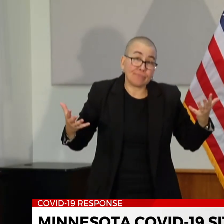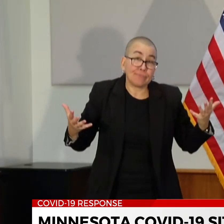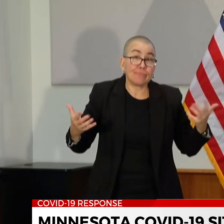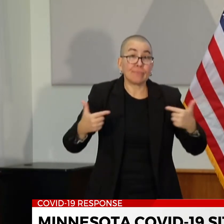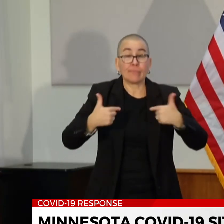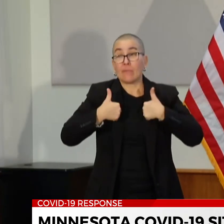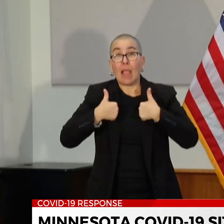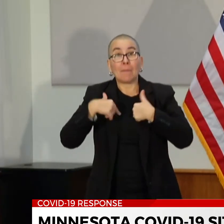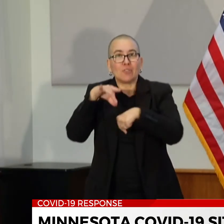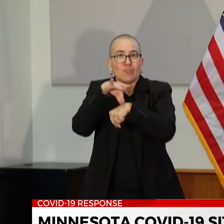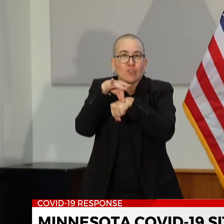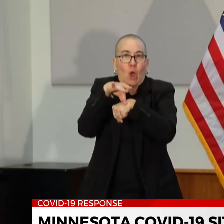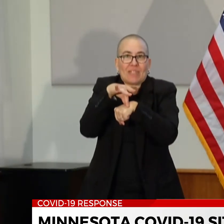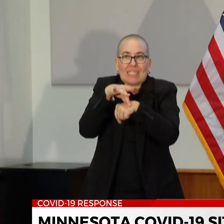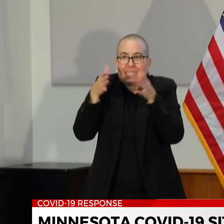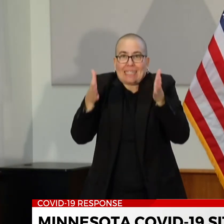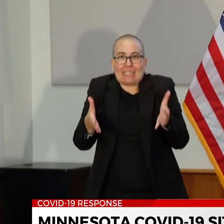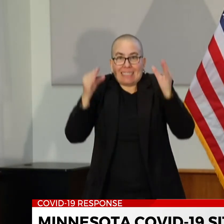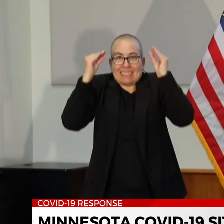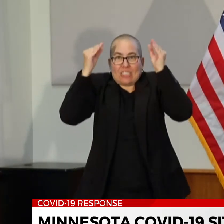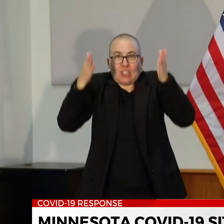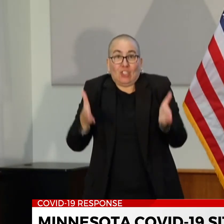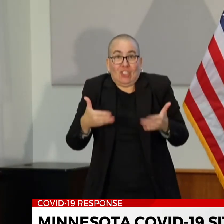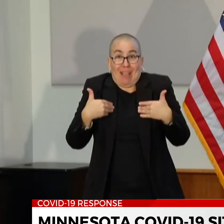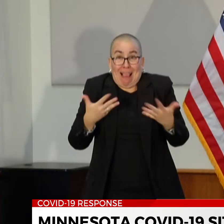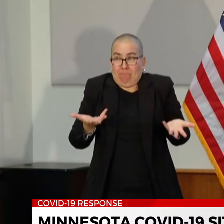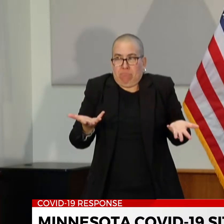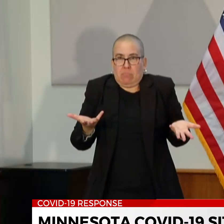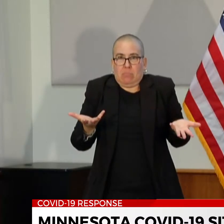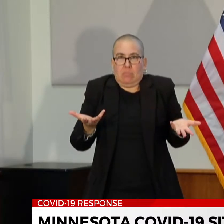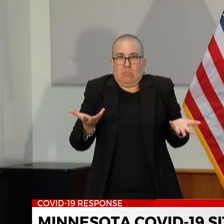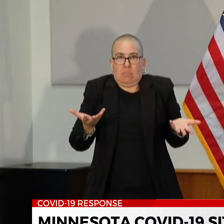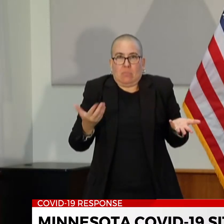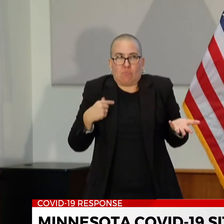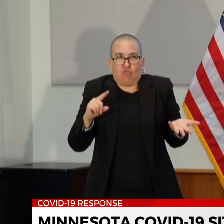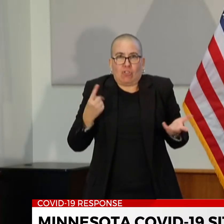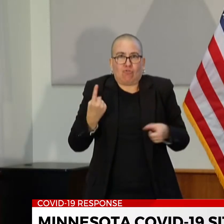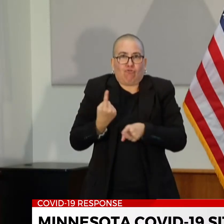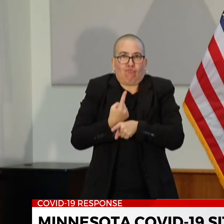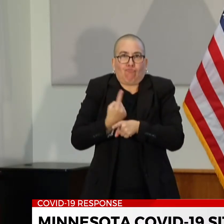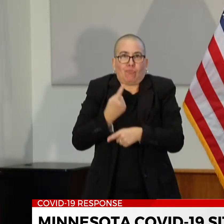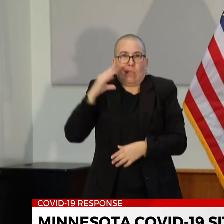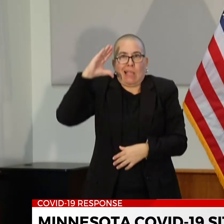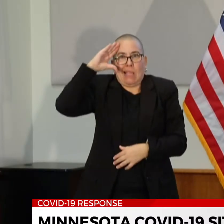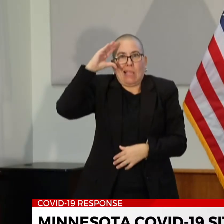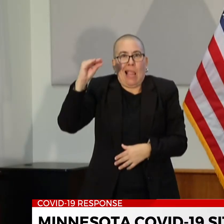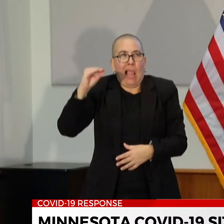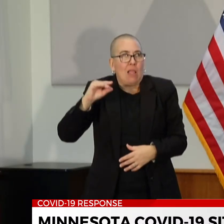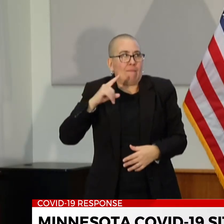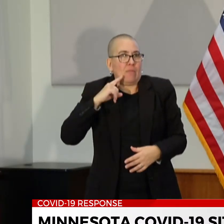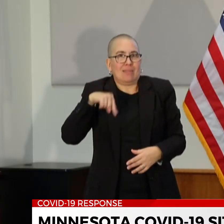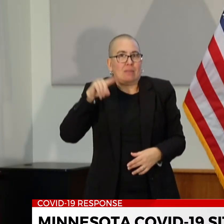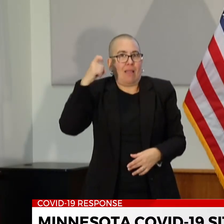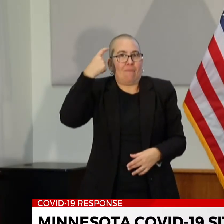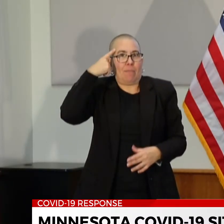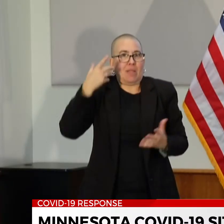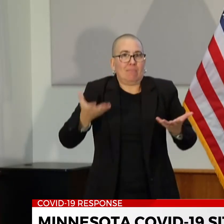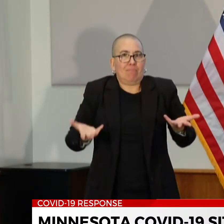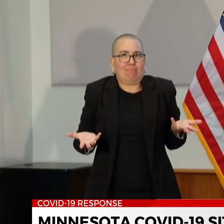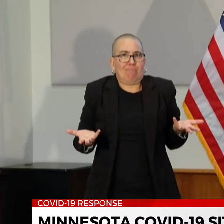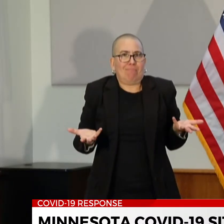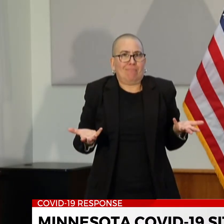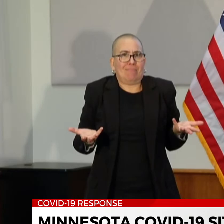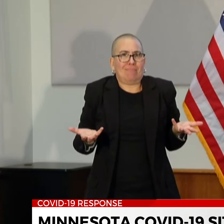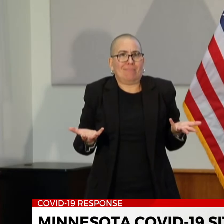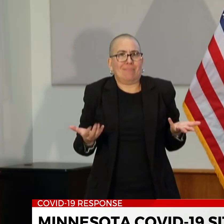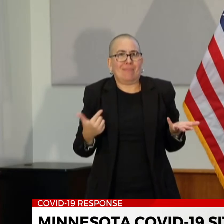it makes me pretty smart. But that's certainly not how I've lived. I certainly don't diminish anyone for their wealth, but I have lived